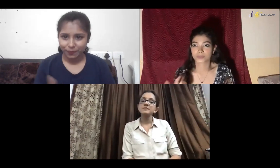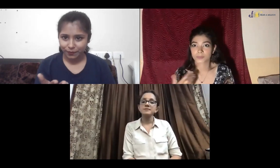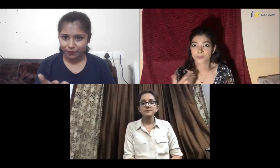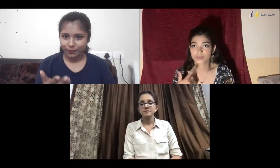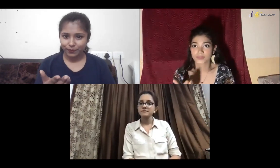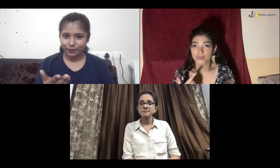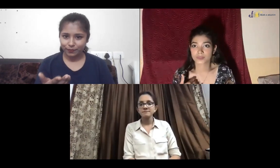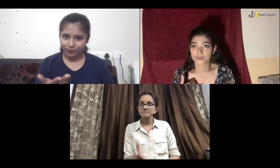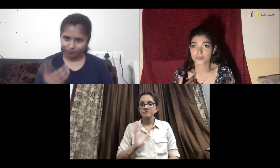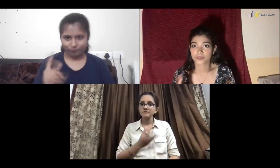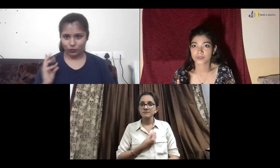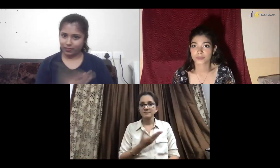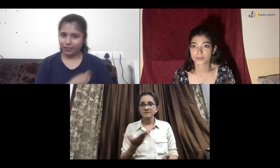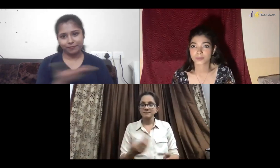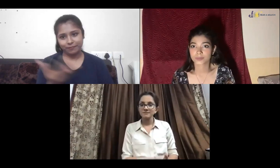Who will go first?